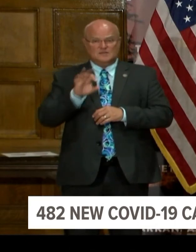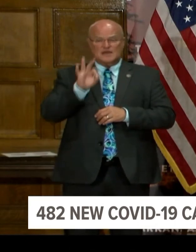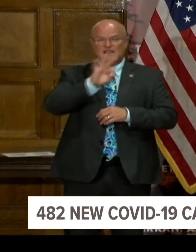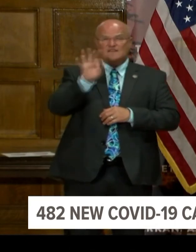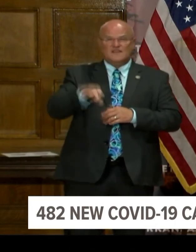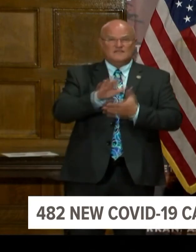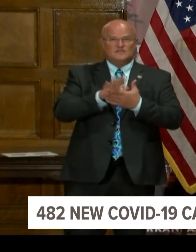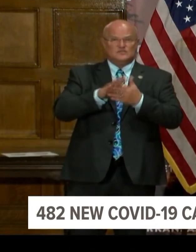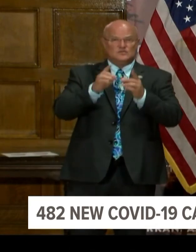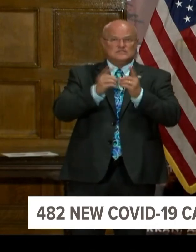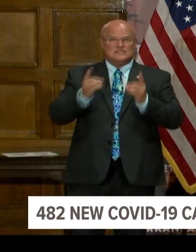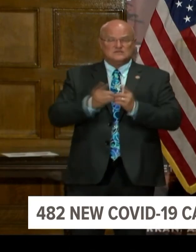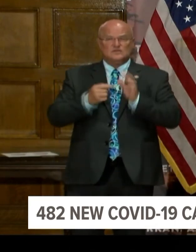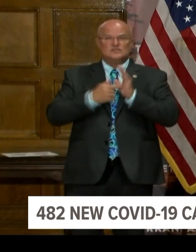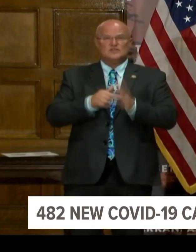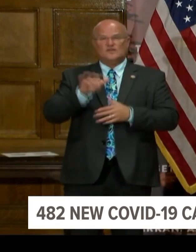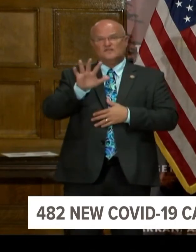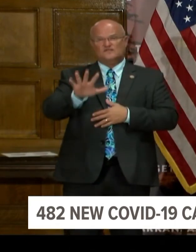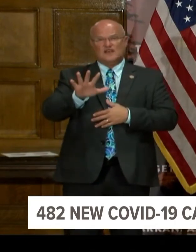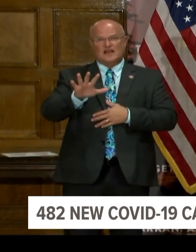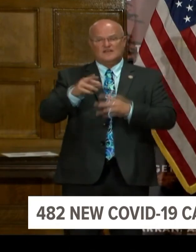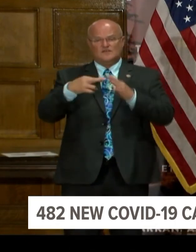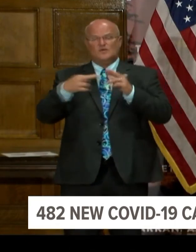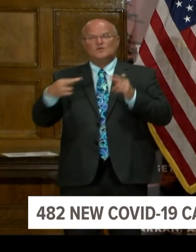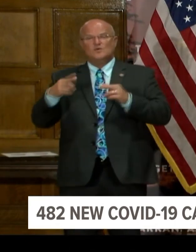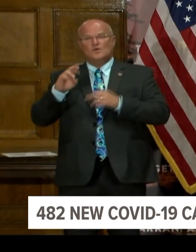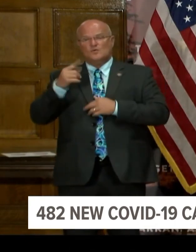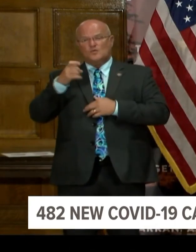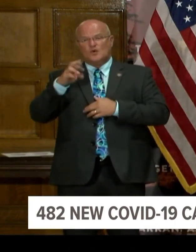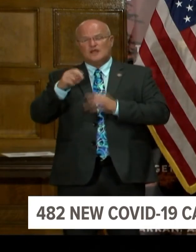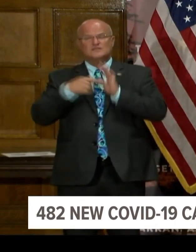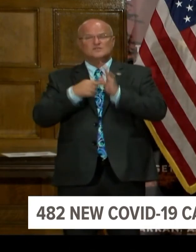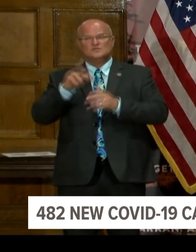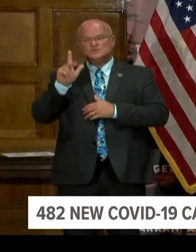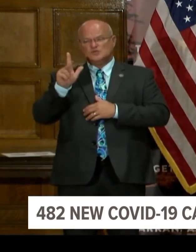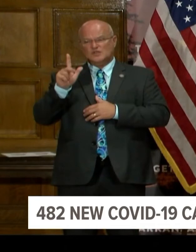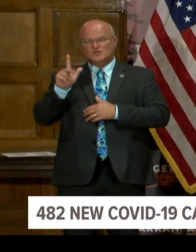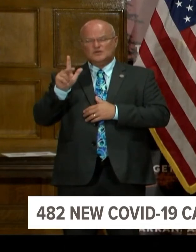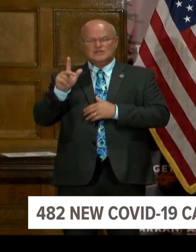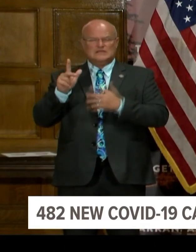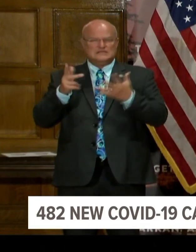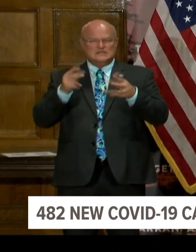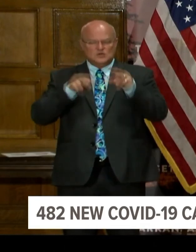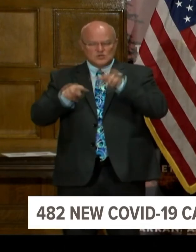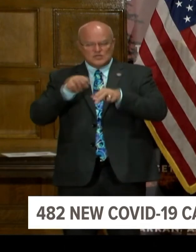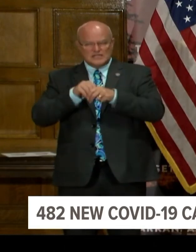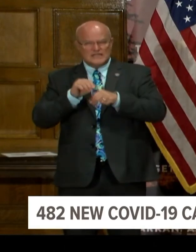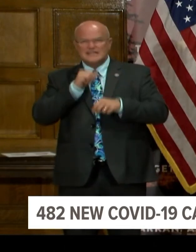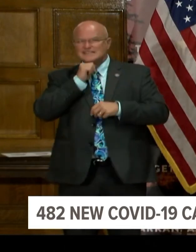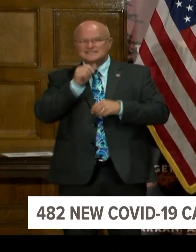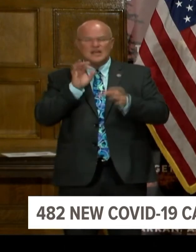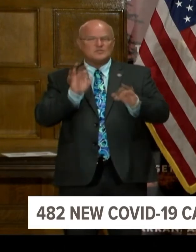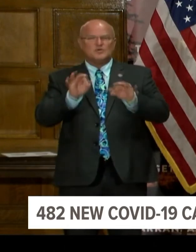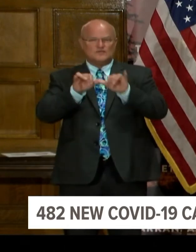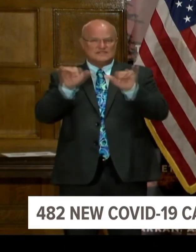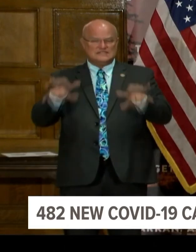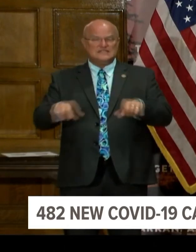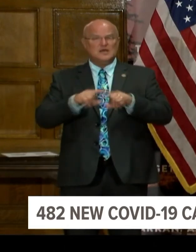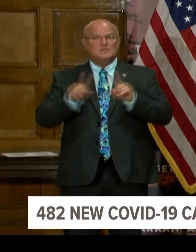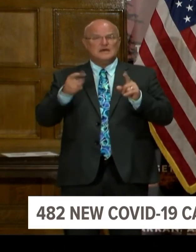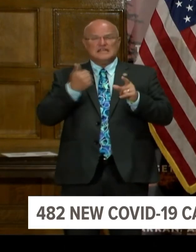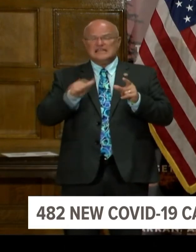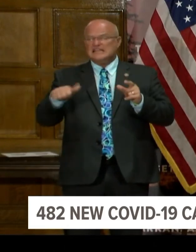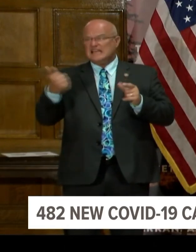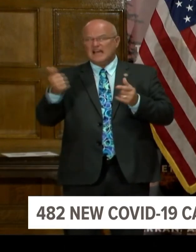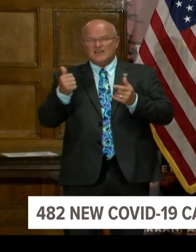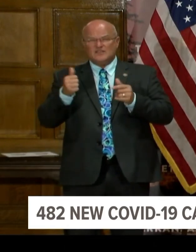District website it showed 5 and Rogers showed 23. I know you all said it's being looked into. It's not a perfect system, but is there any